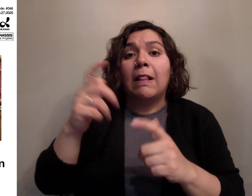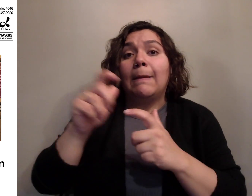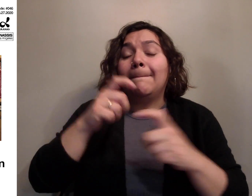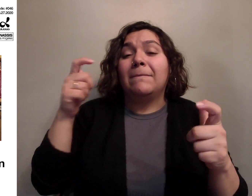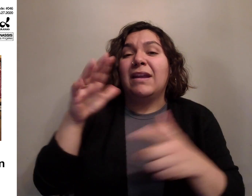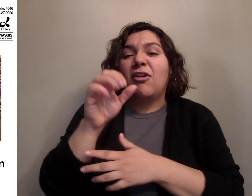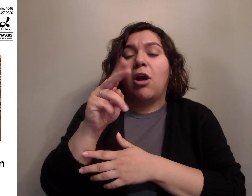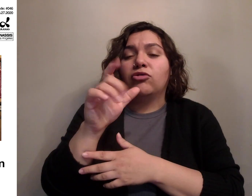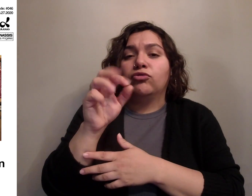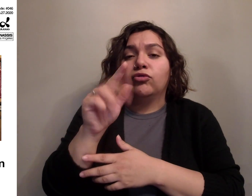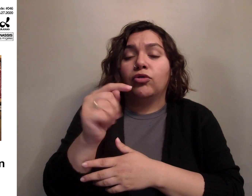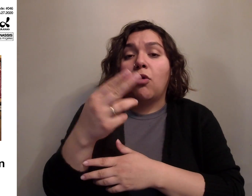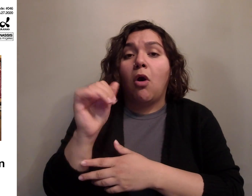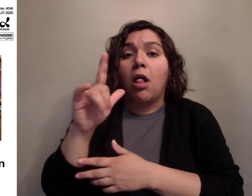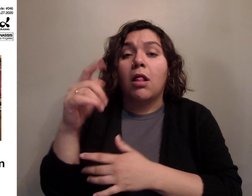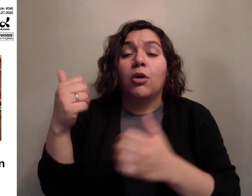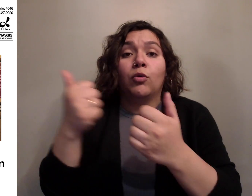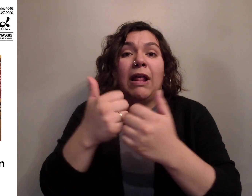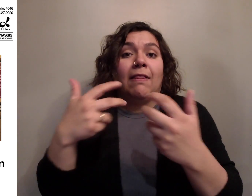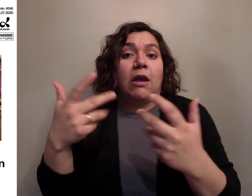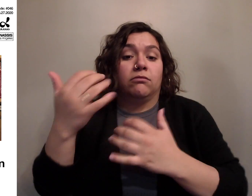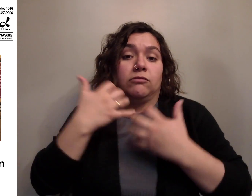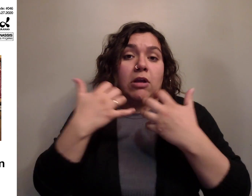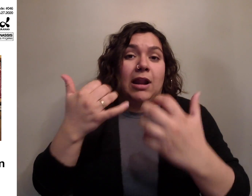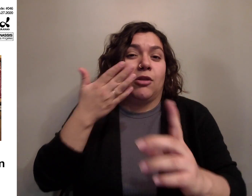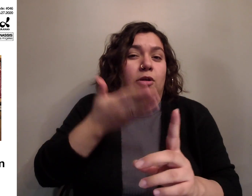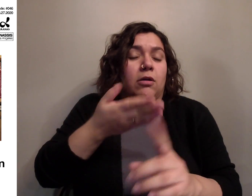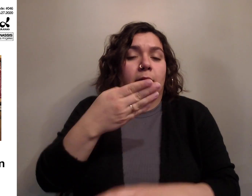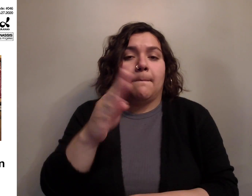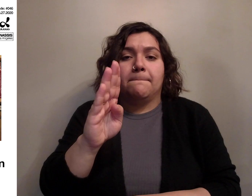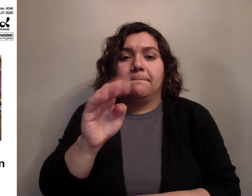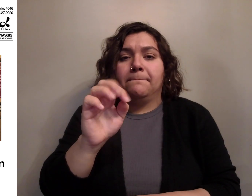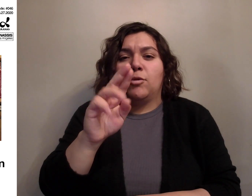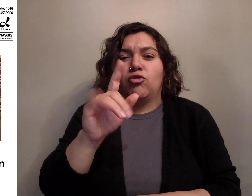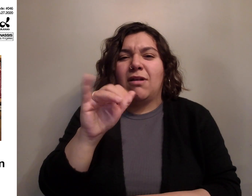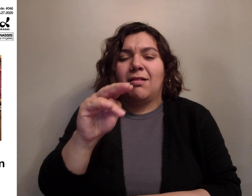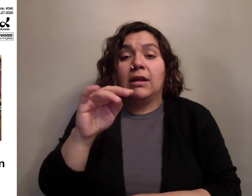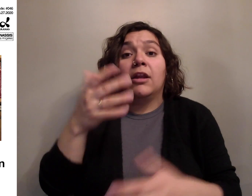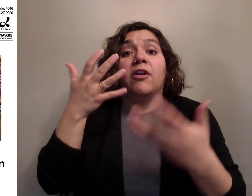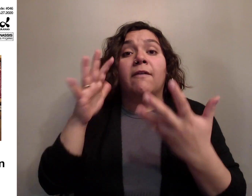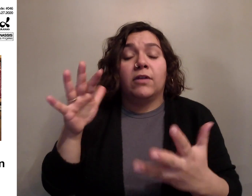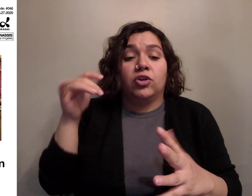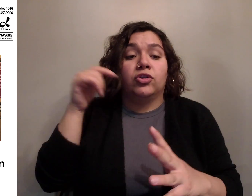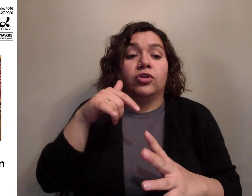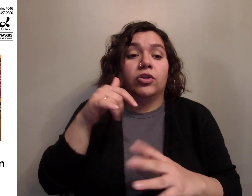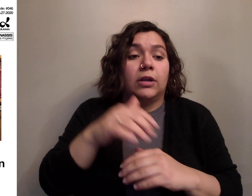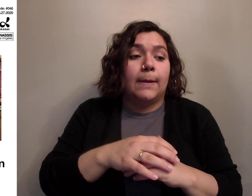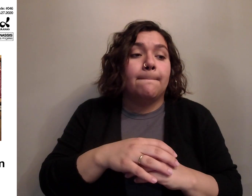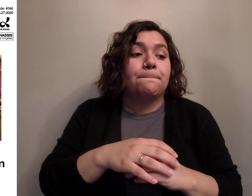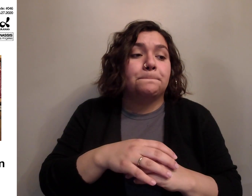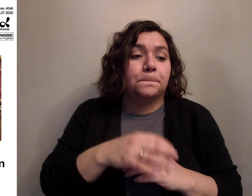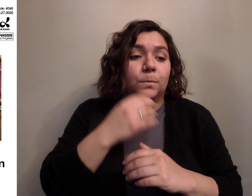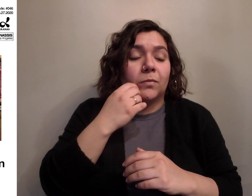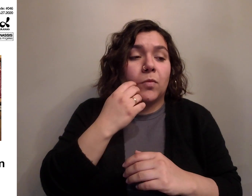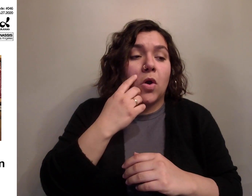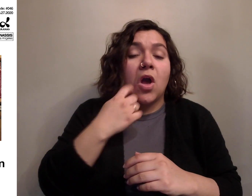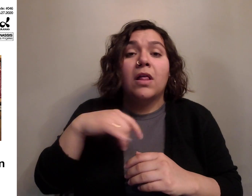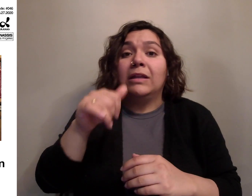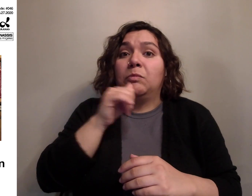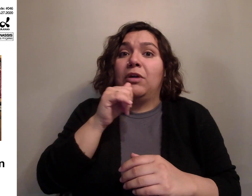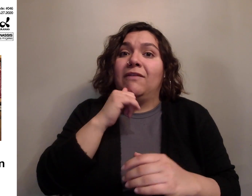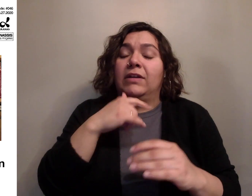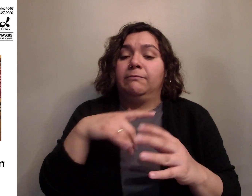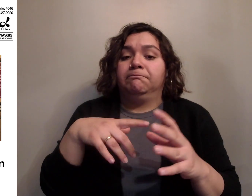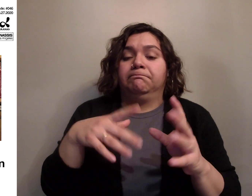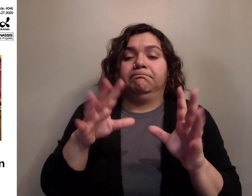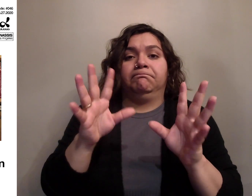Great Philharmonie Concert Hall in Berlin without an audience. And immediately after that,